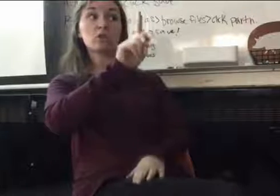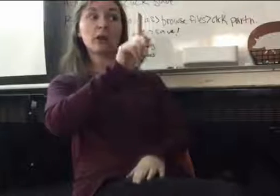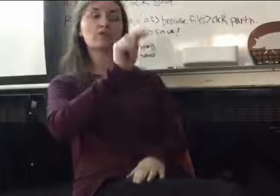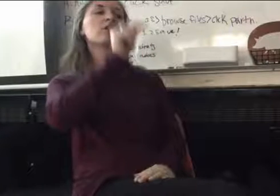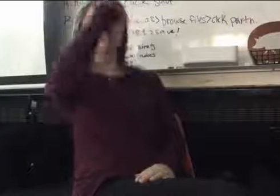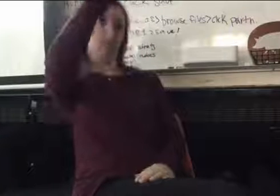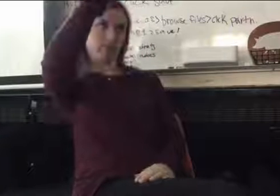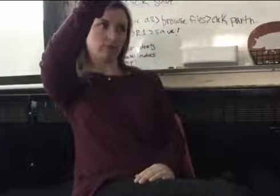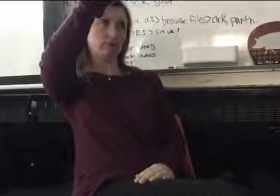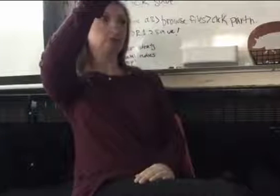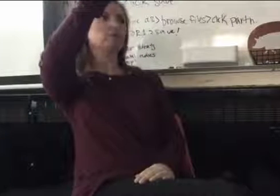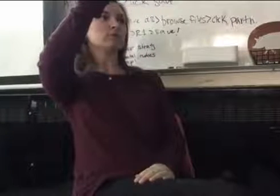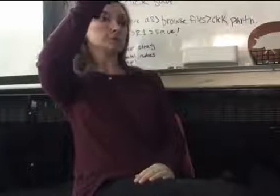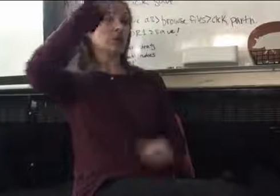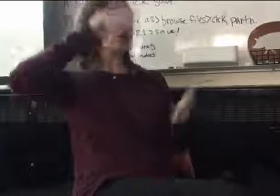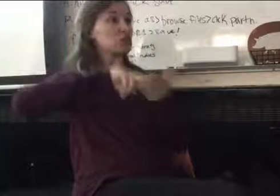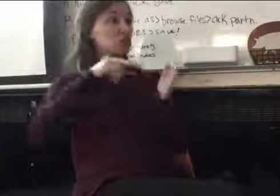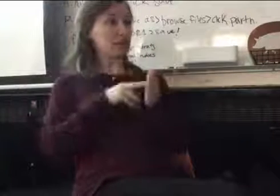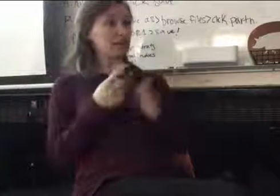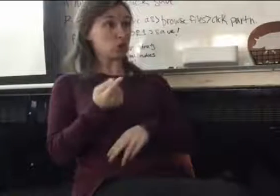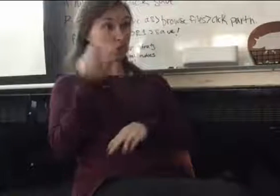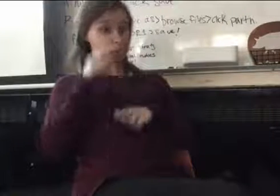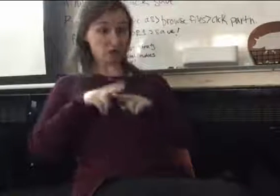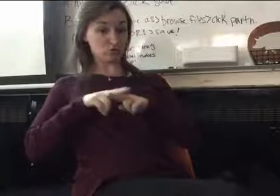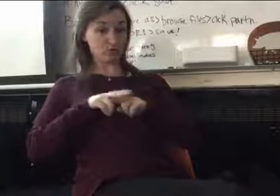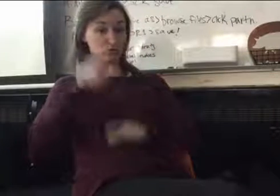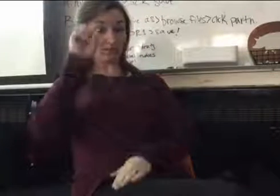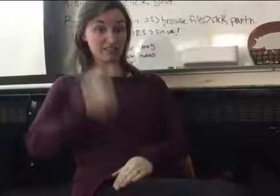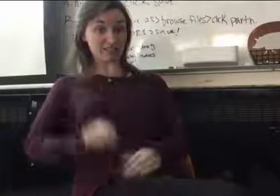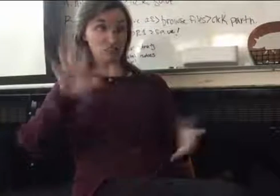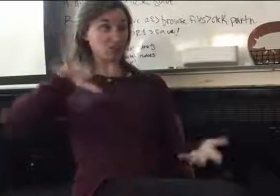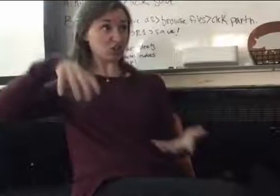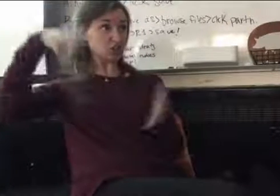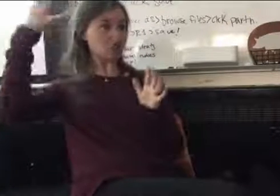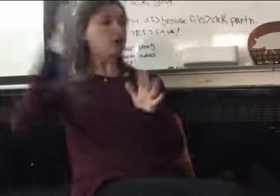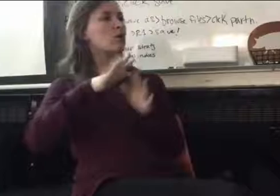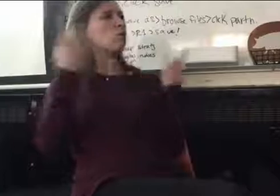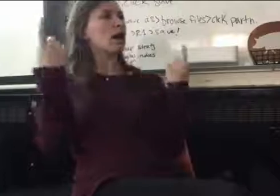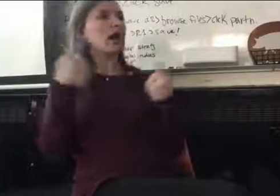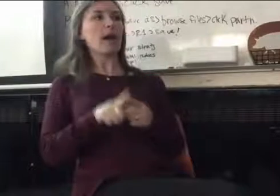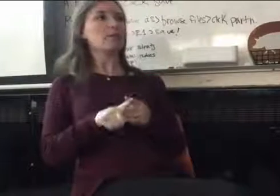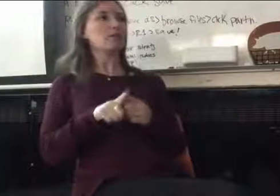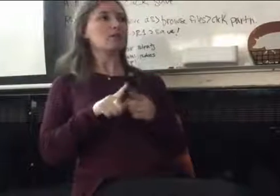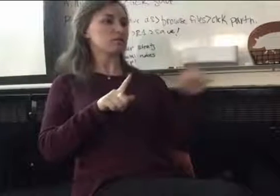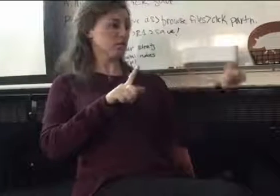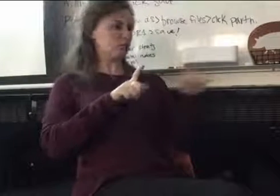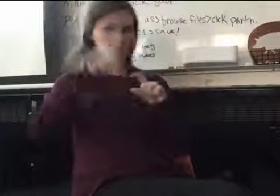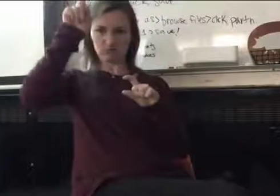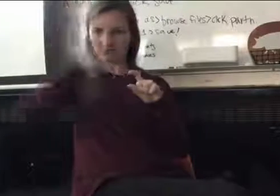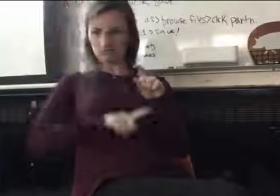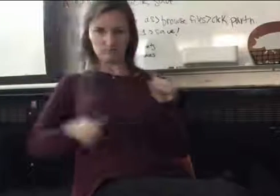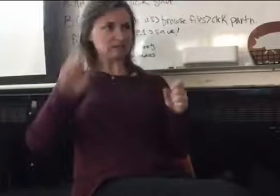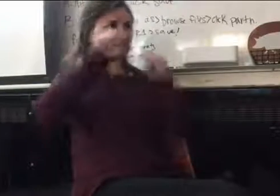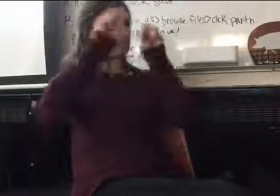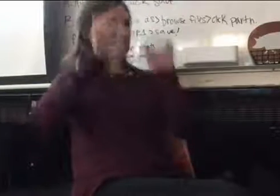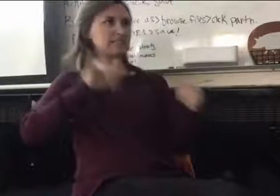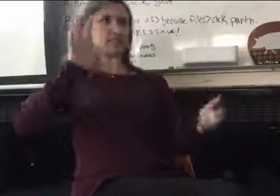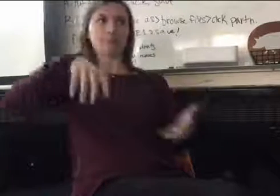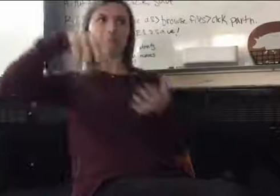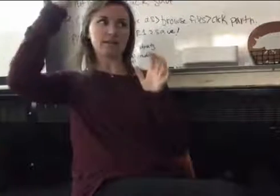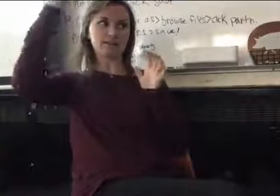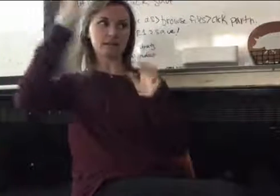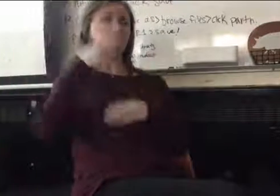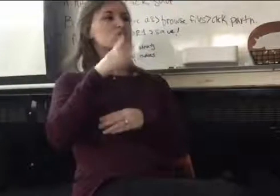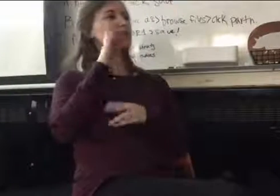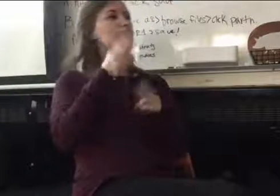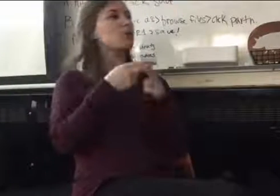North. Which means that if you destroy one railroad in the South, what happens? The whole thing crumbles. So what he would do is he would do these things